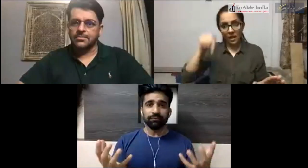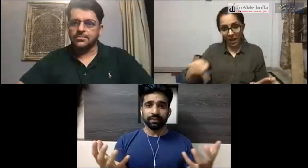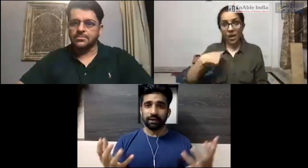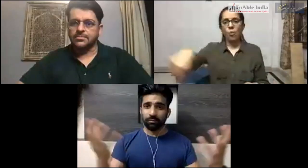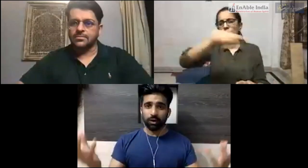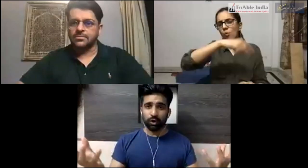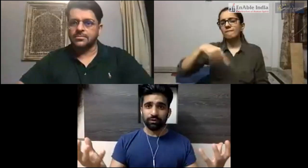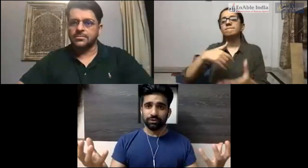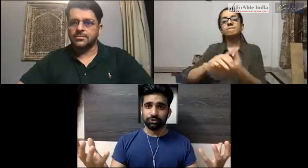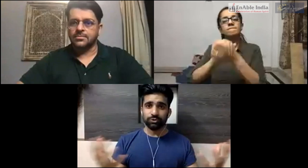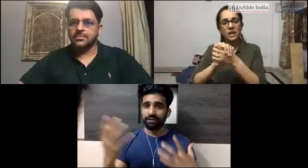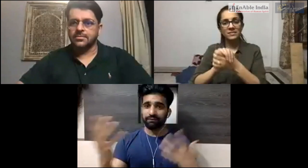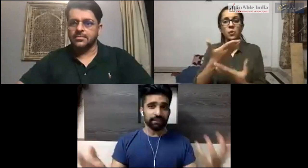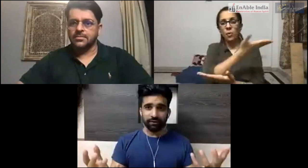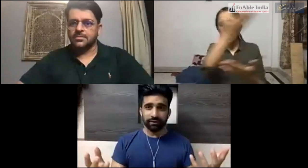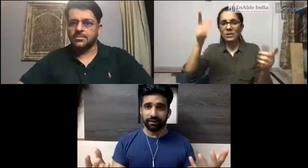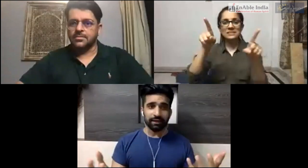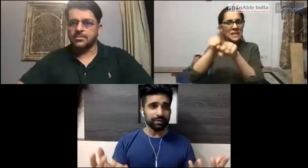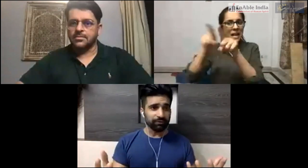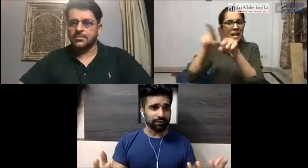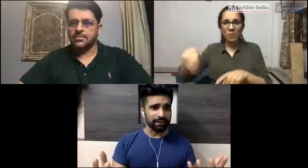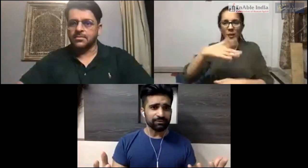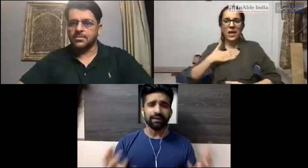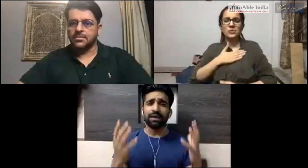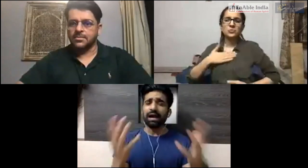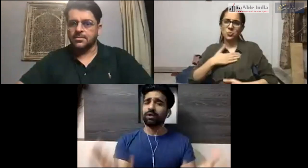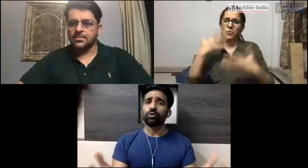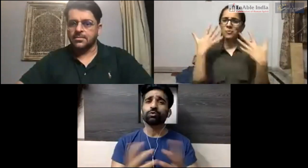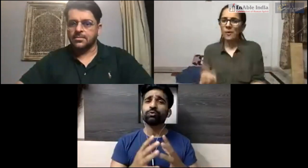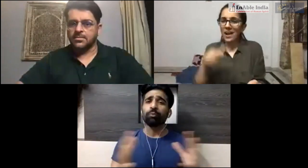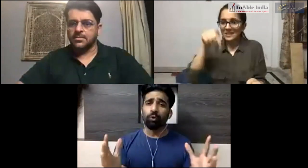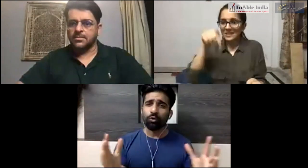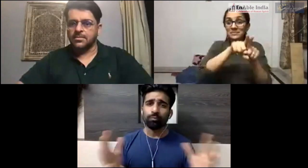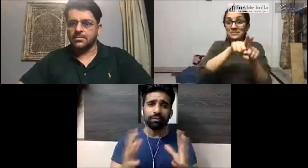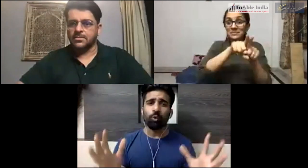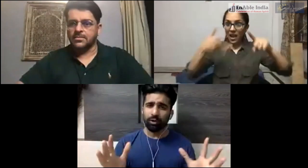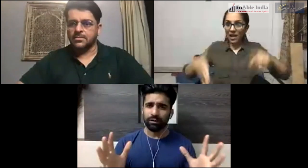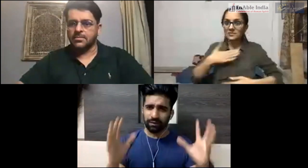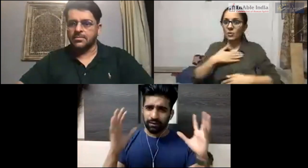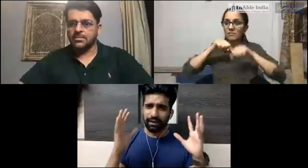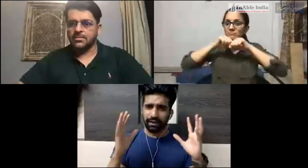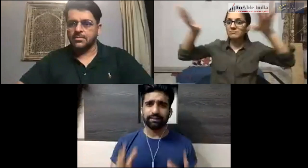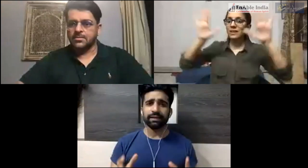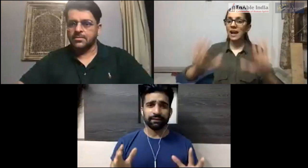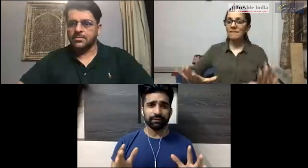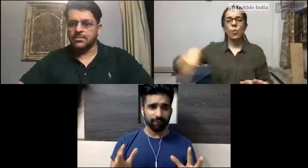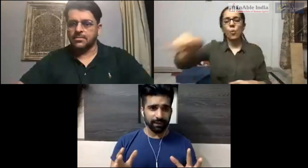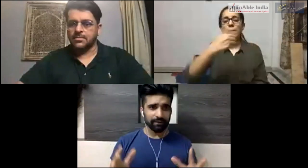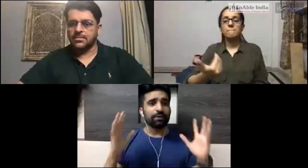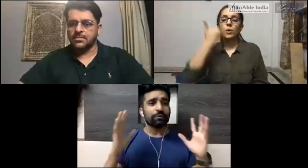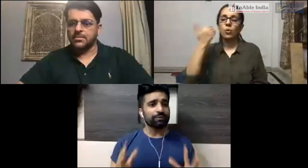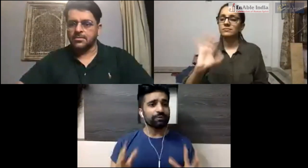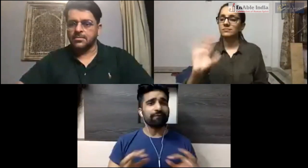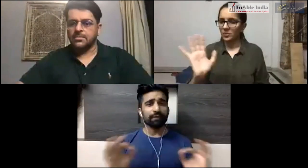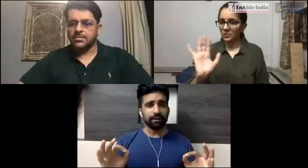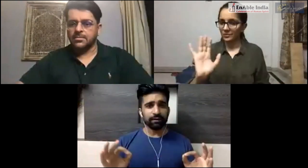and everything, a lot of other shows and everything entertaining is being released, right? I don't want you to be bored in the evening, right?